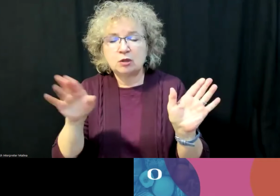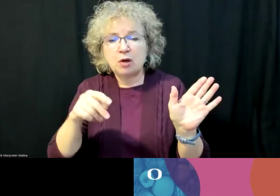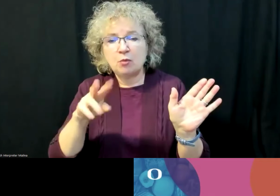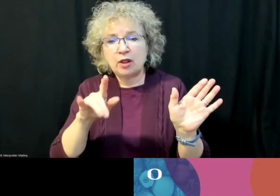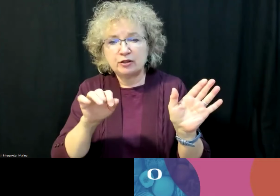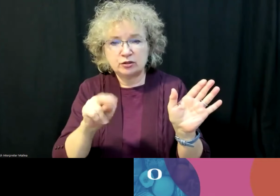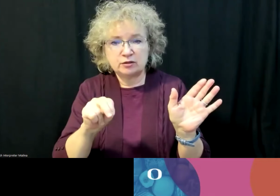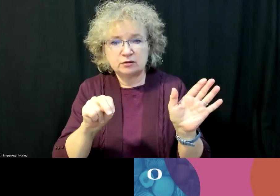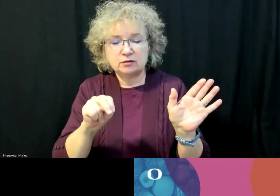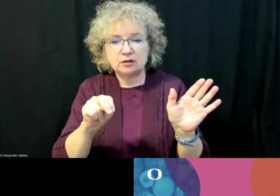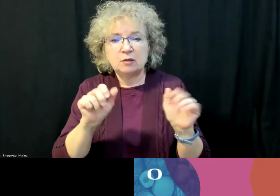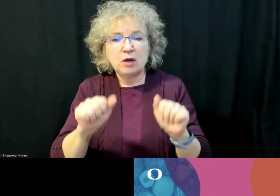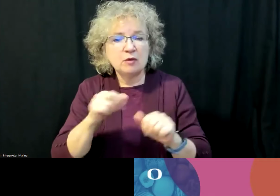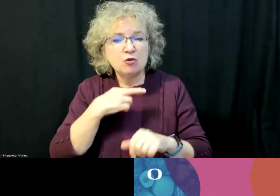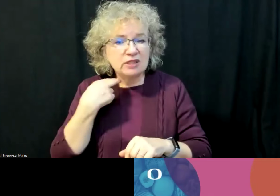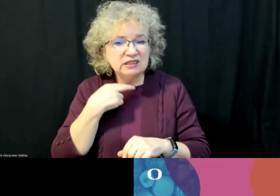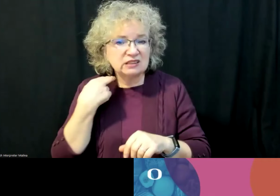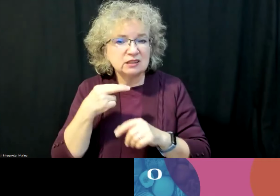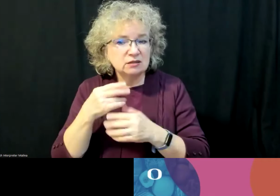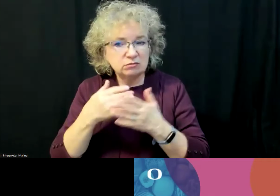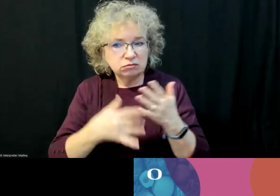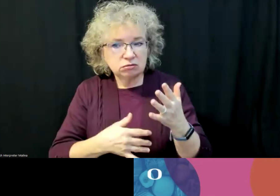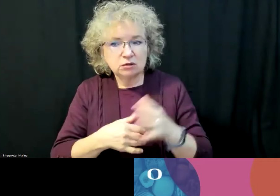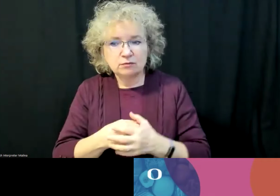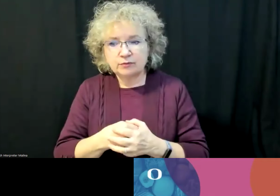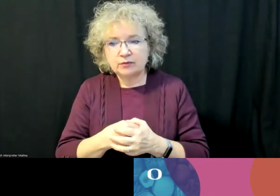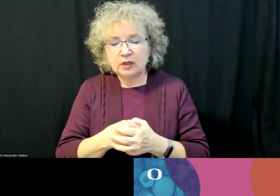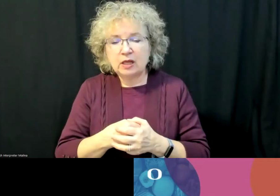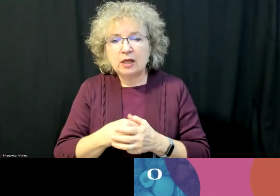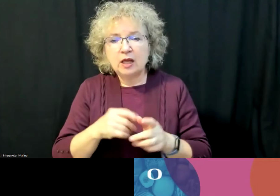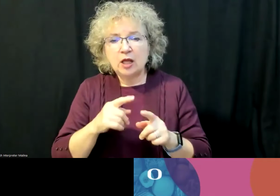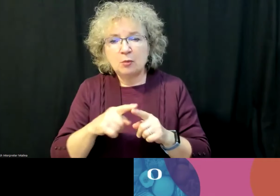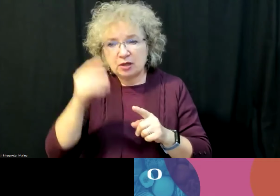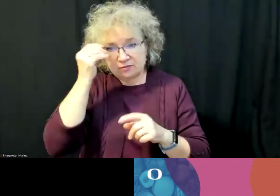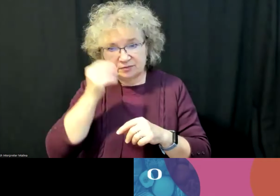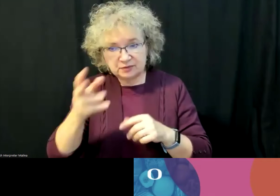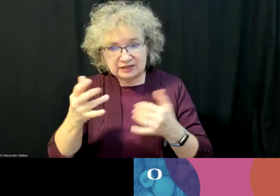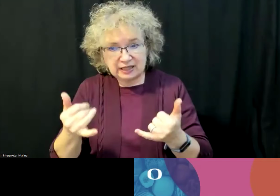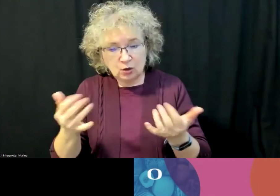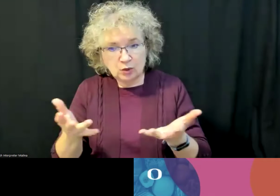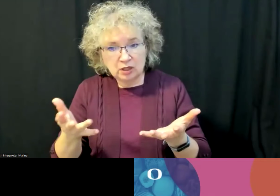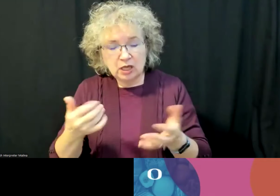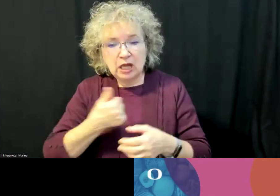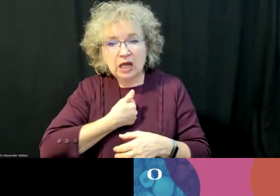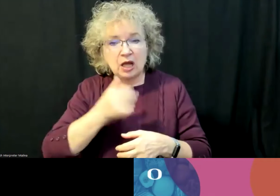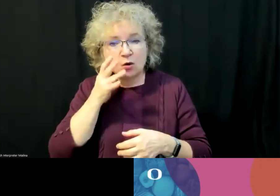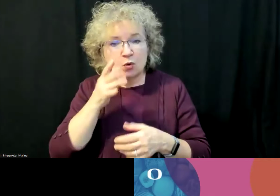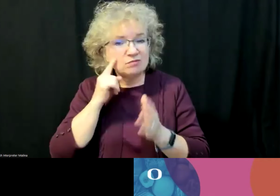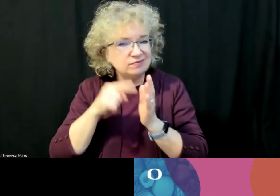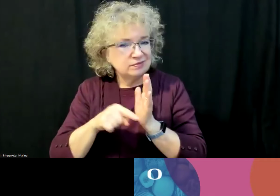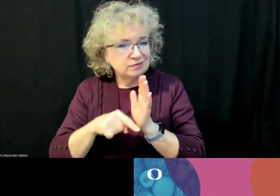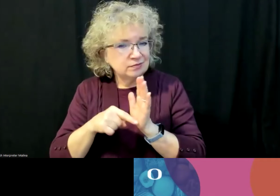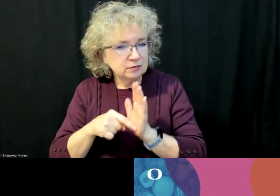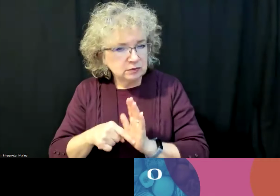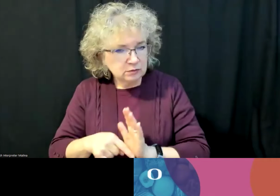risks and all of that, but what I can share with you right now is that I will dig a little deeper to